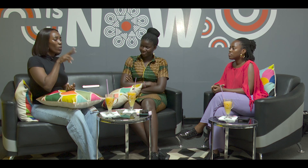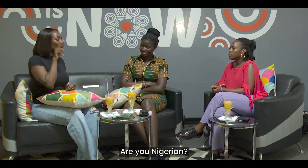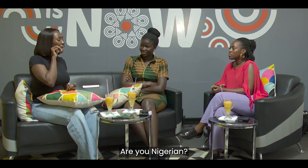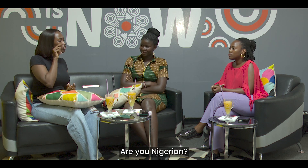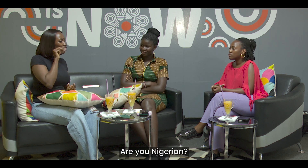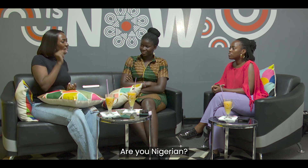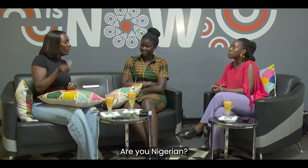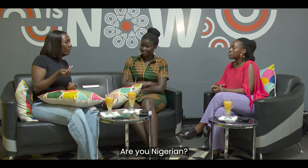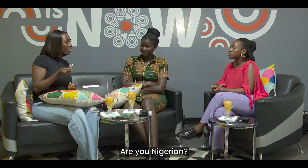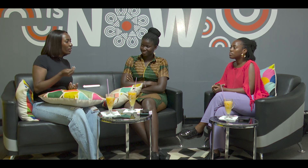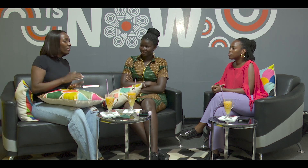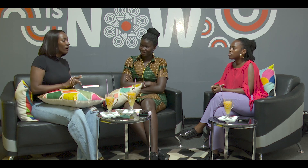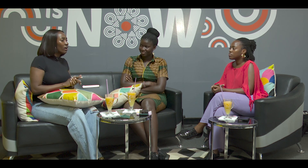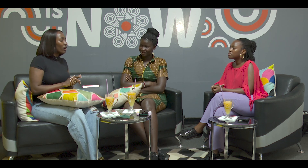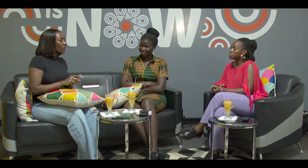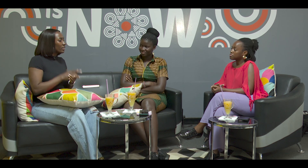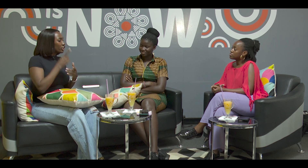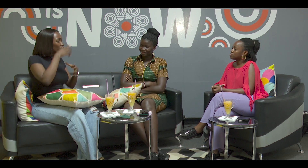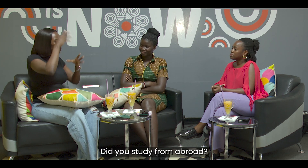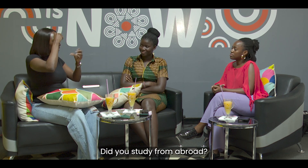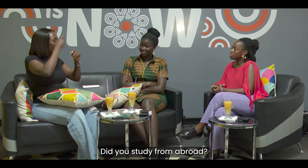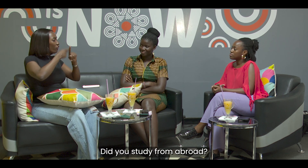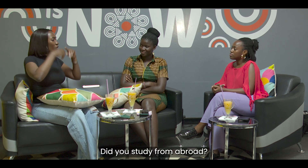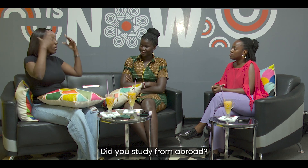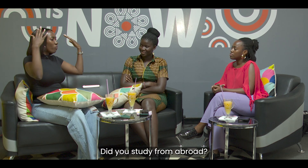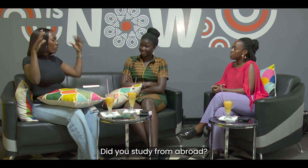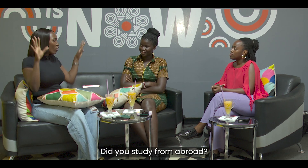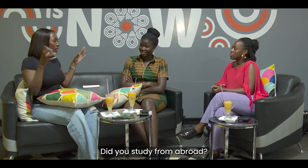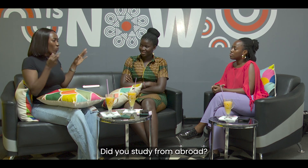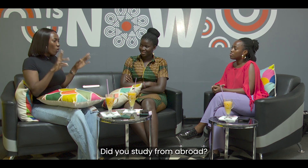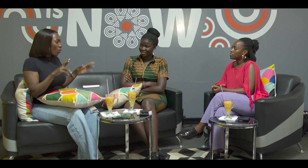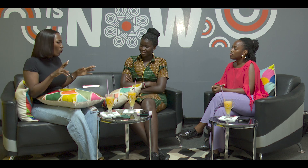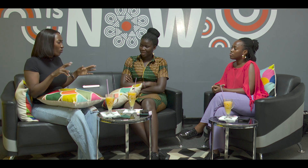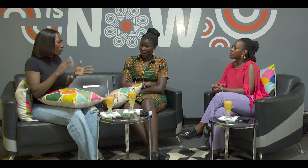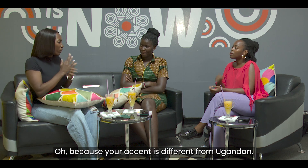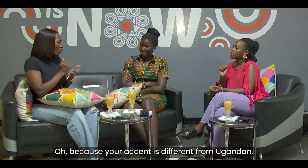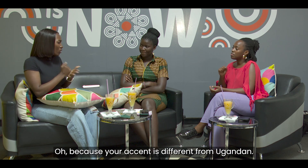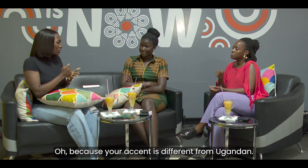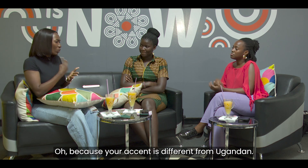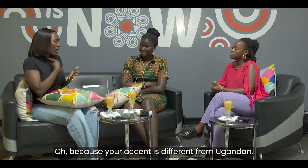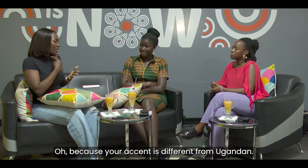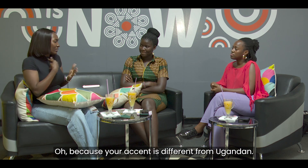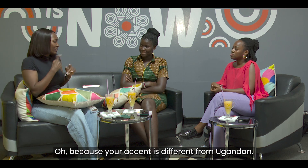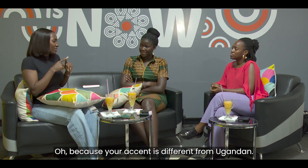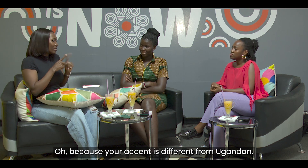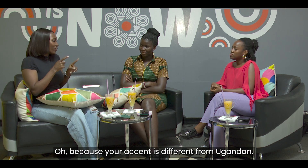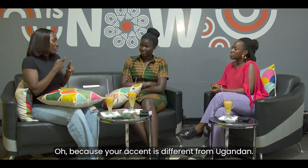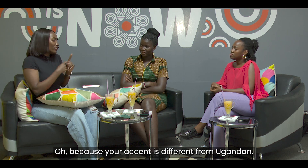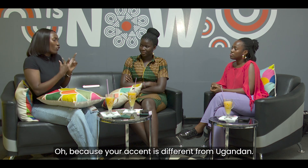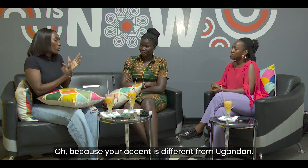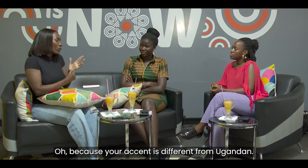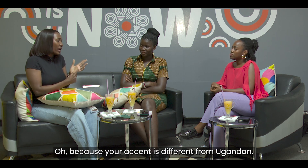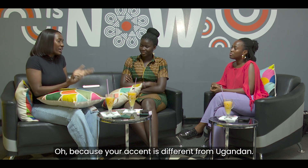you Nigerian? Did you study from abroad? Oh, because your accent is different from